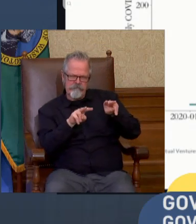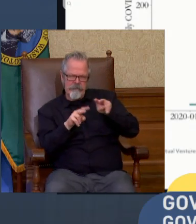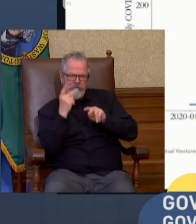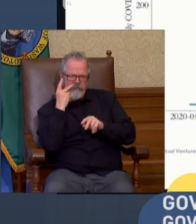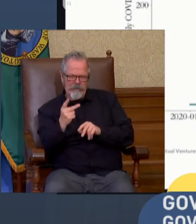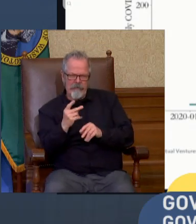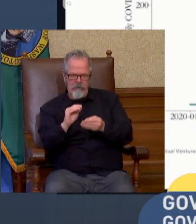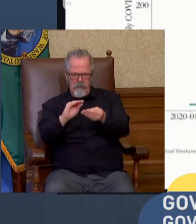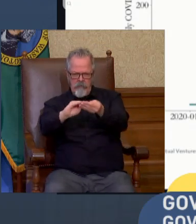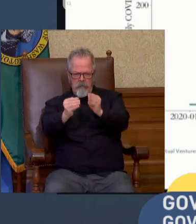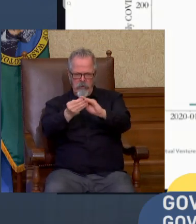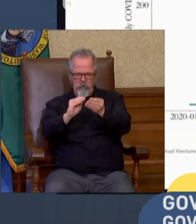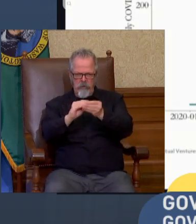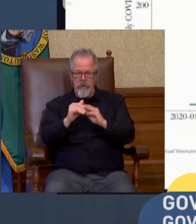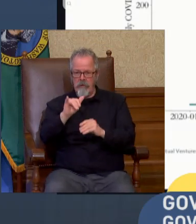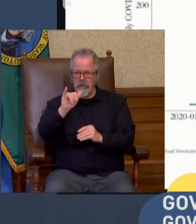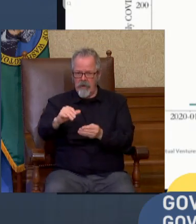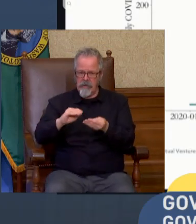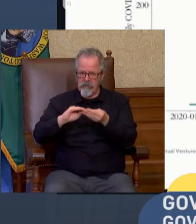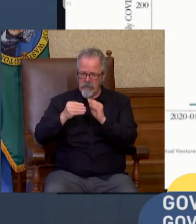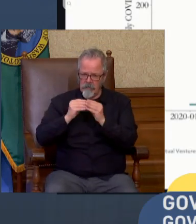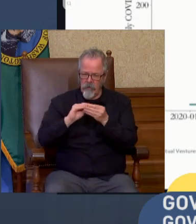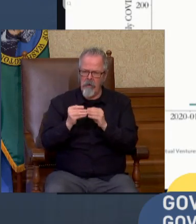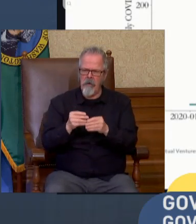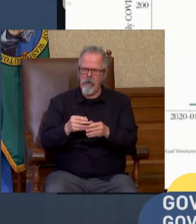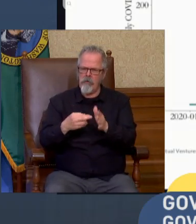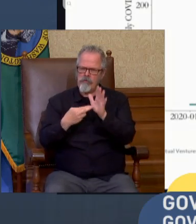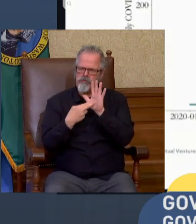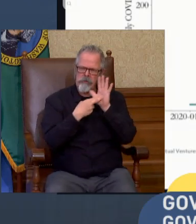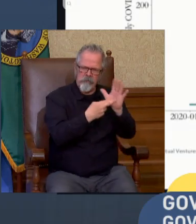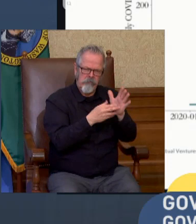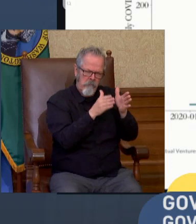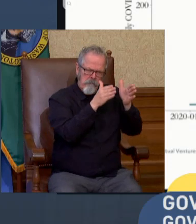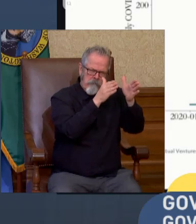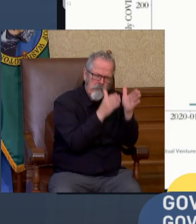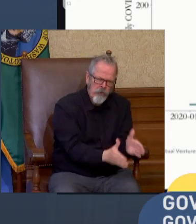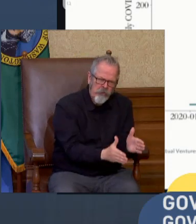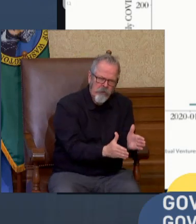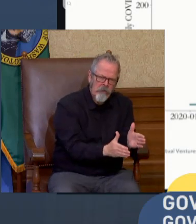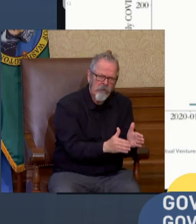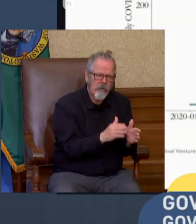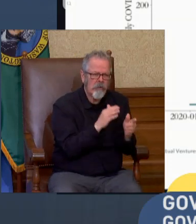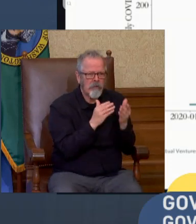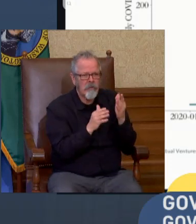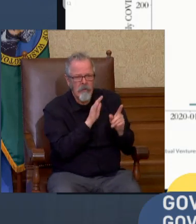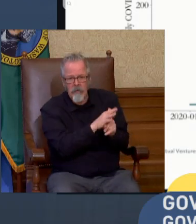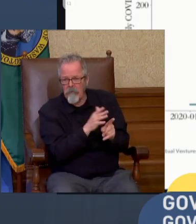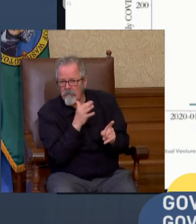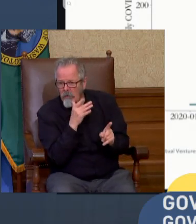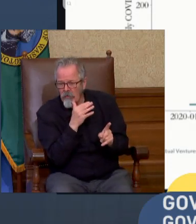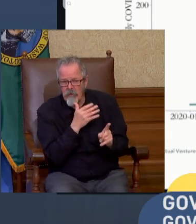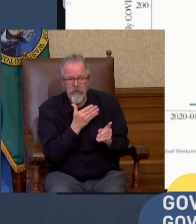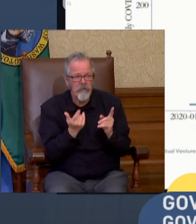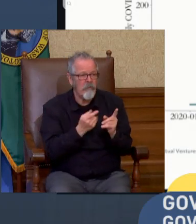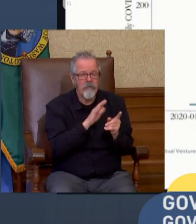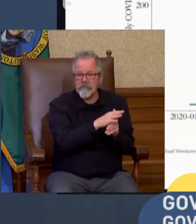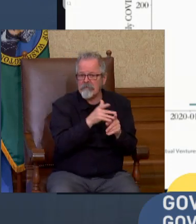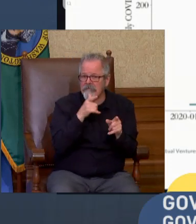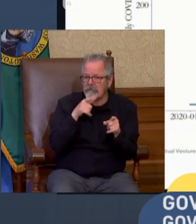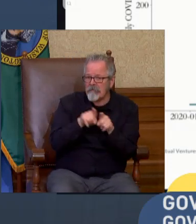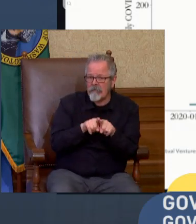or brother lost their sister. And this is a serious slide to look at because it means if we stop our efforts